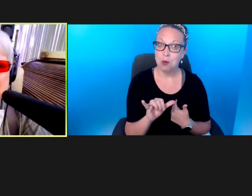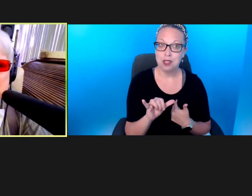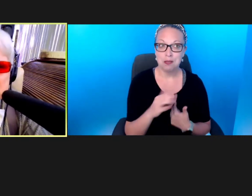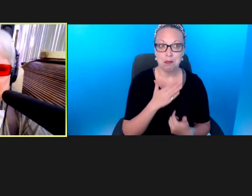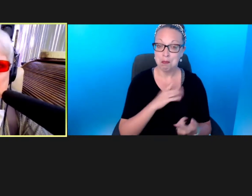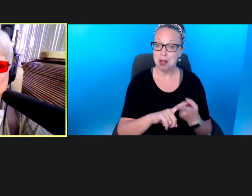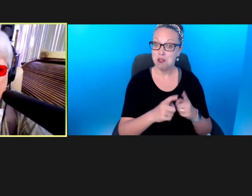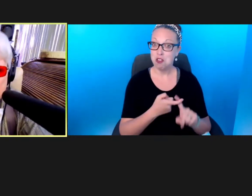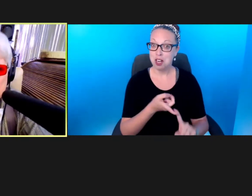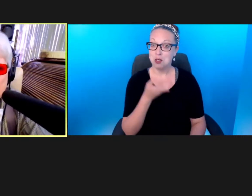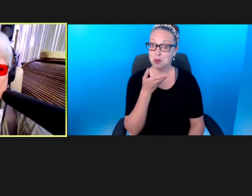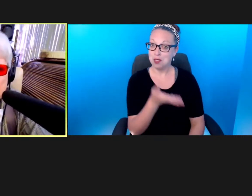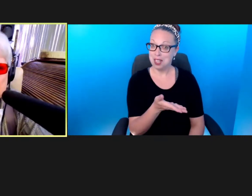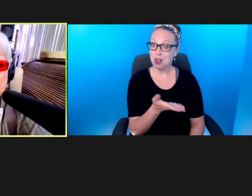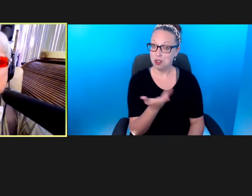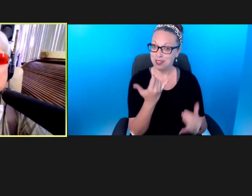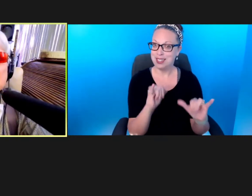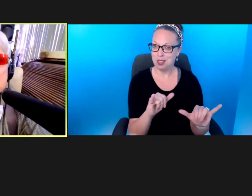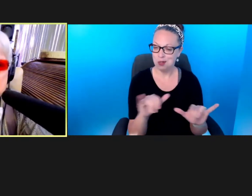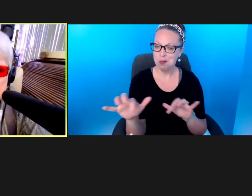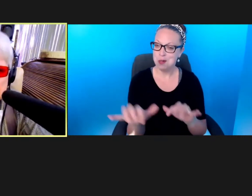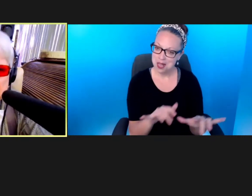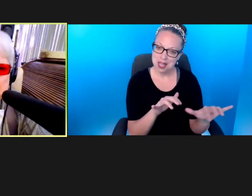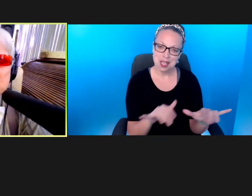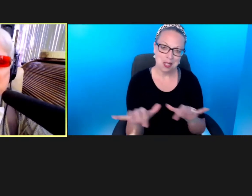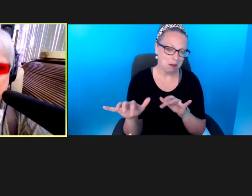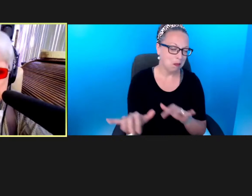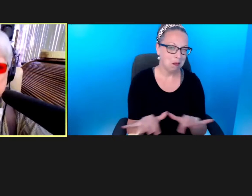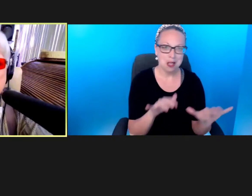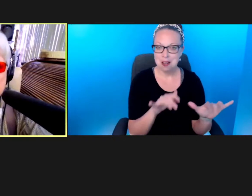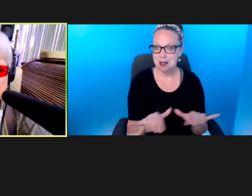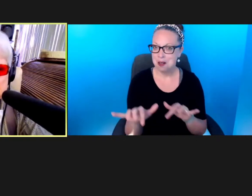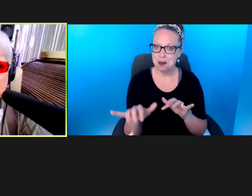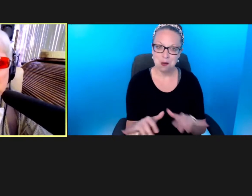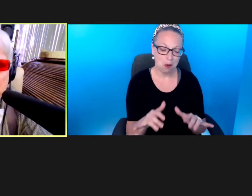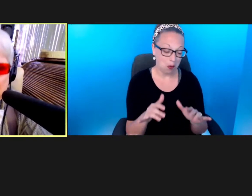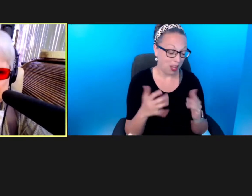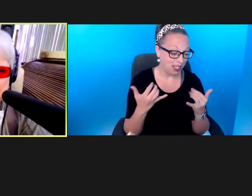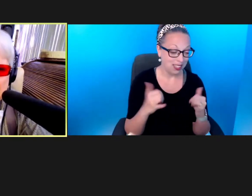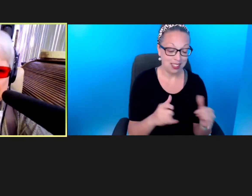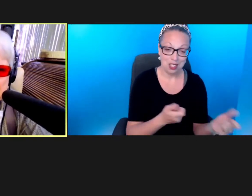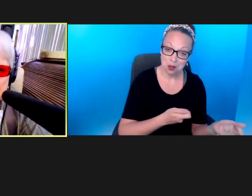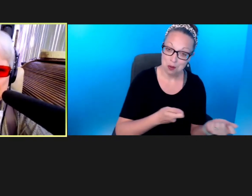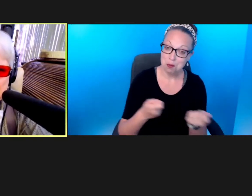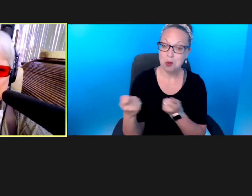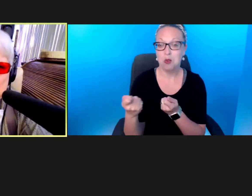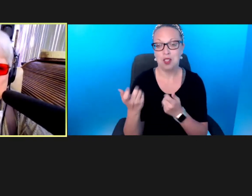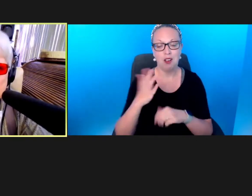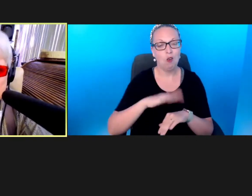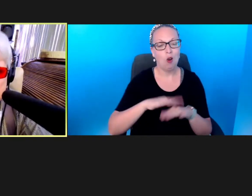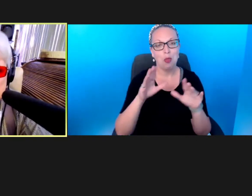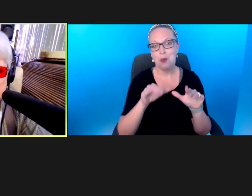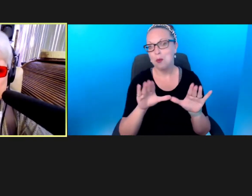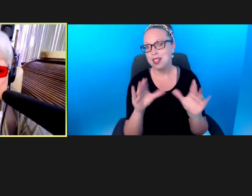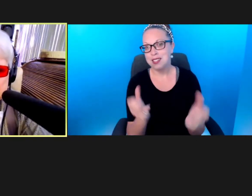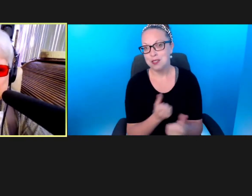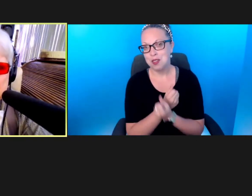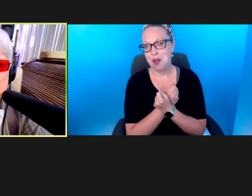acquaintance was still playing piano and still moving his piano on the wings of love from the